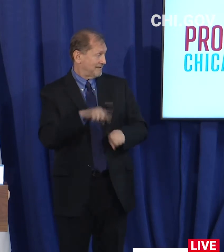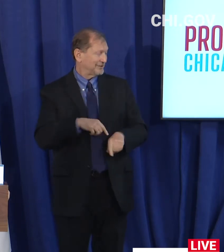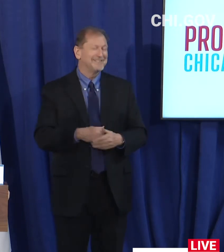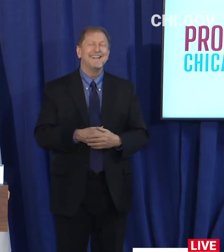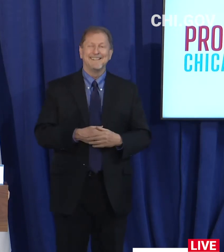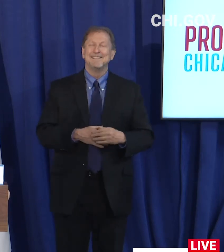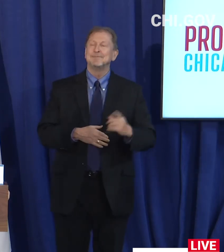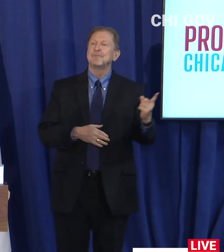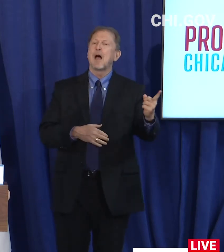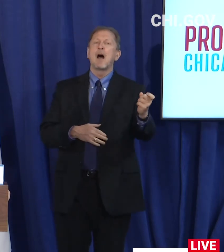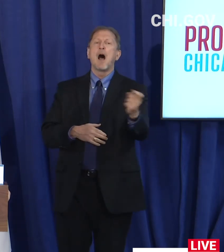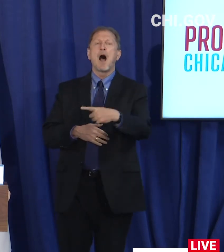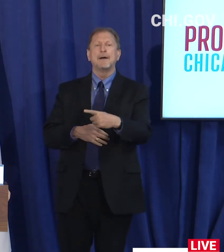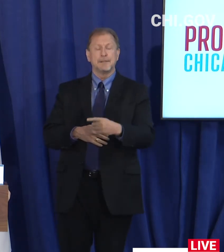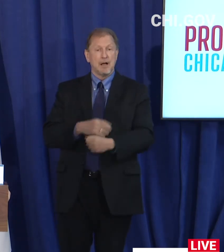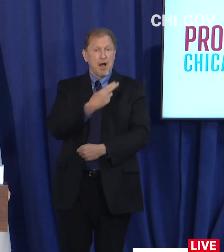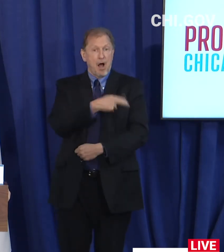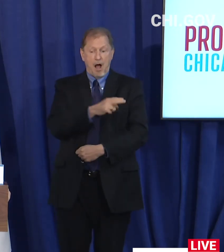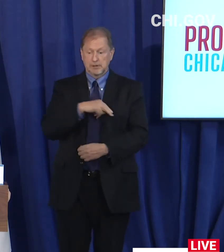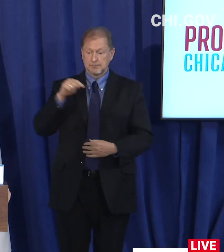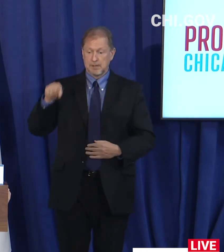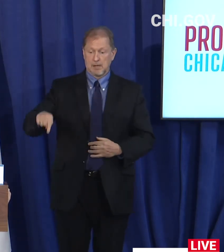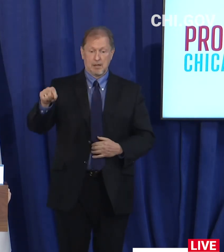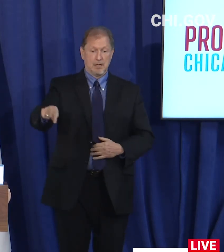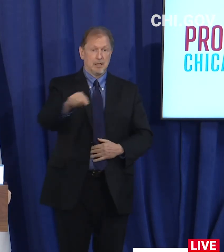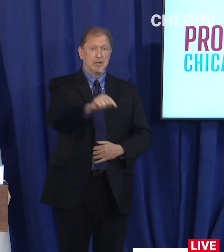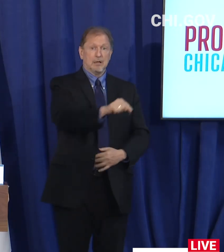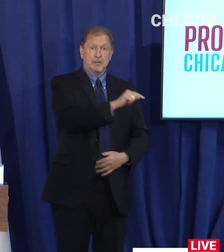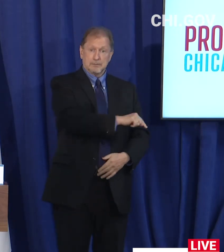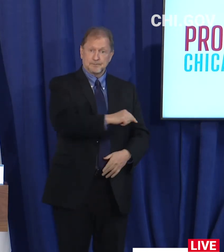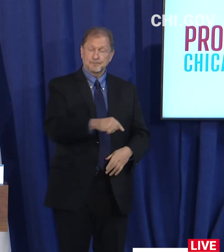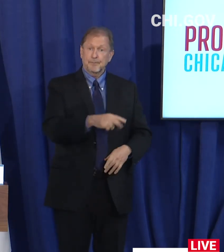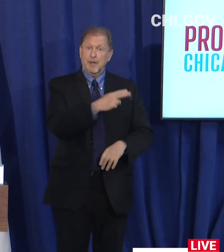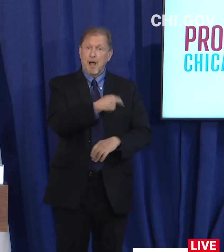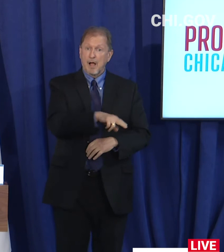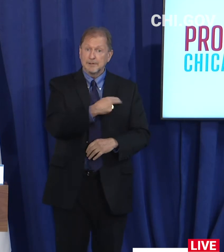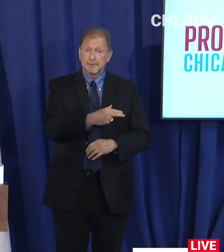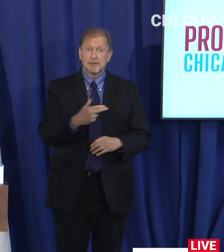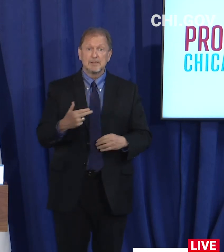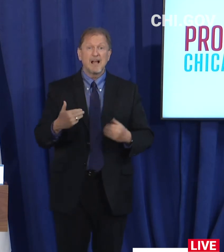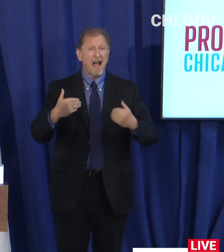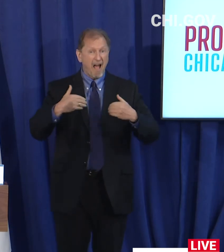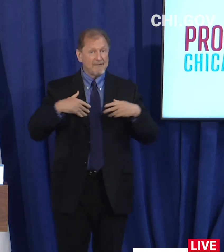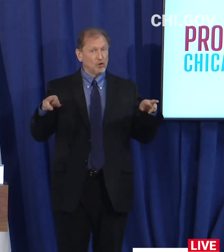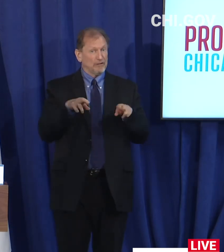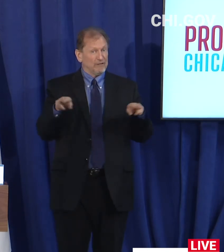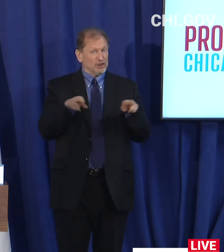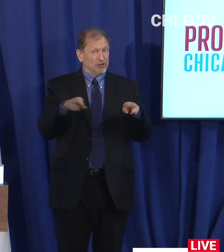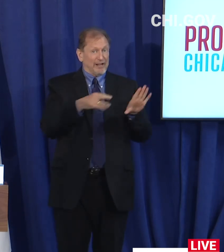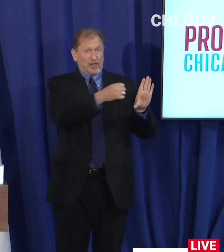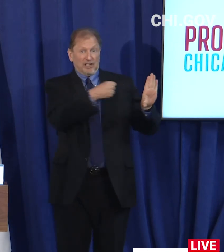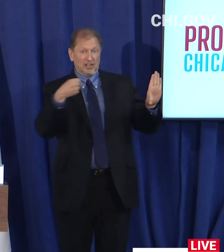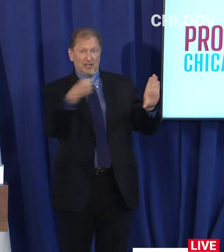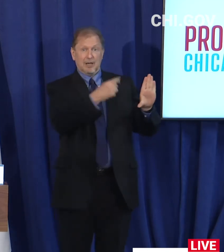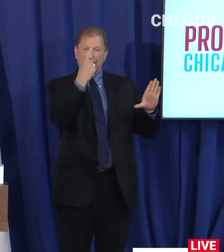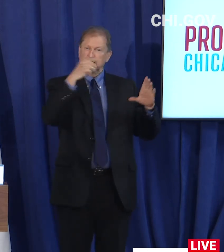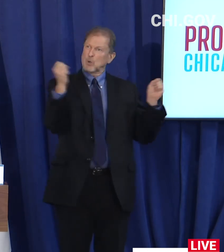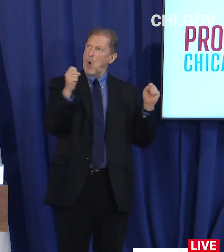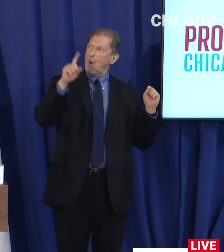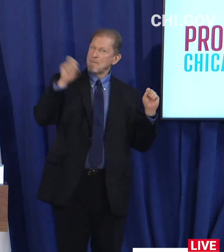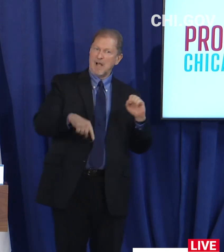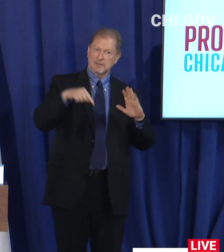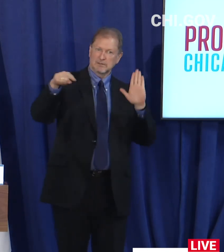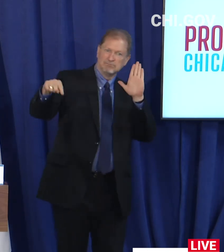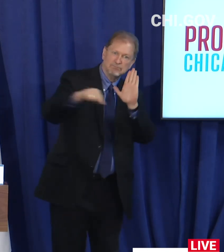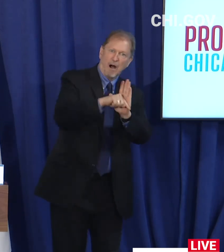hospitals already, or perhaps they already have this, but are they getting new refrigerators? Are they getting equipment? What's